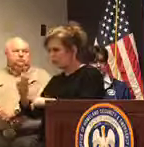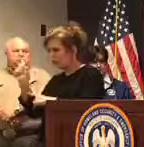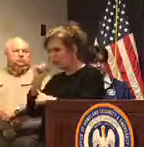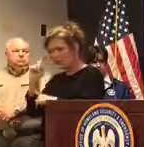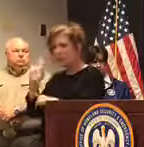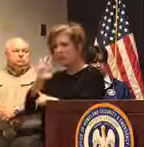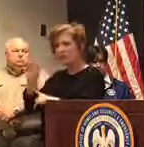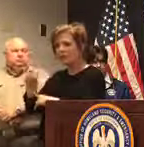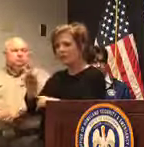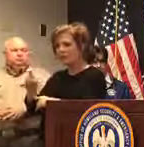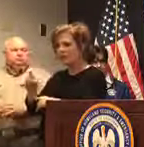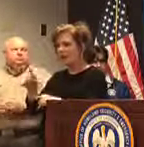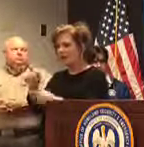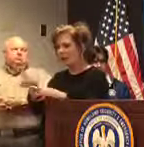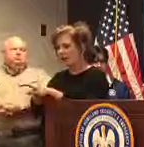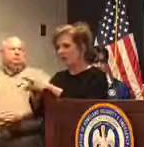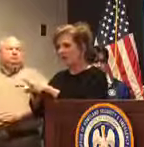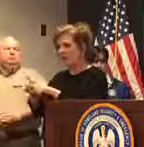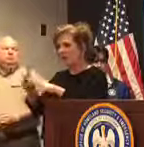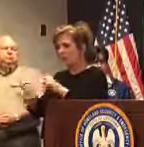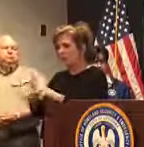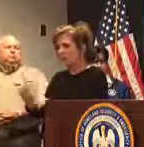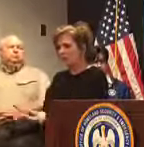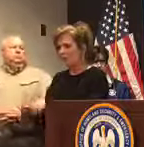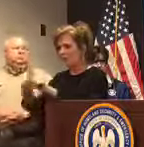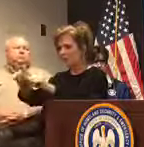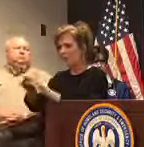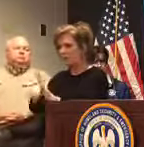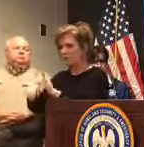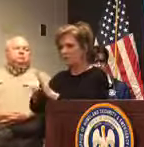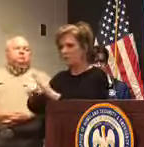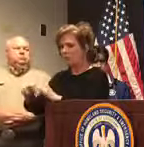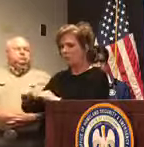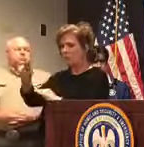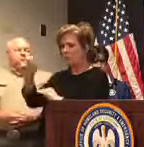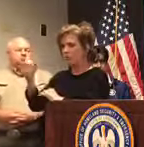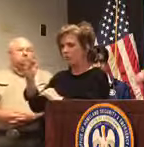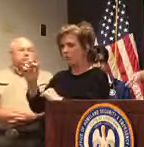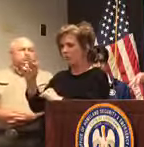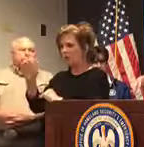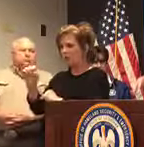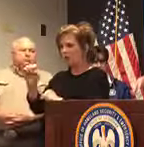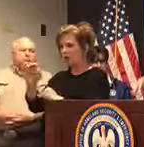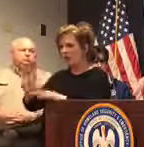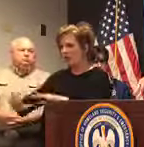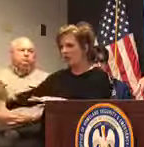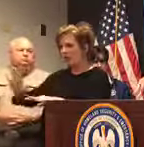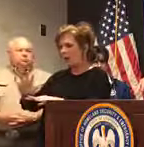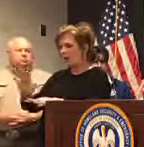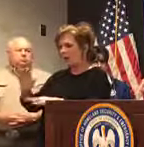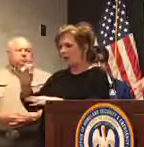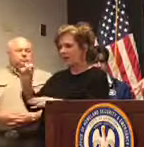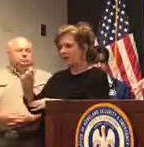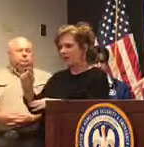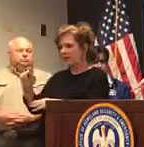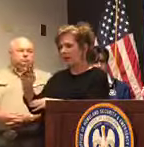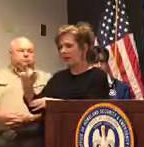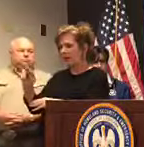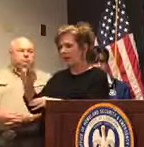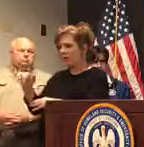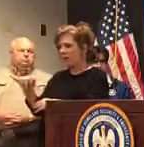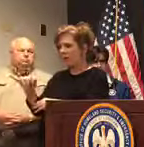moving personnel into the greater New Orleans area, over on the North Shore, and then around St. Mary's,